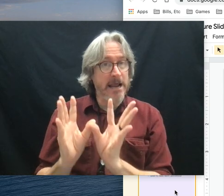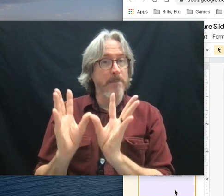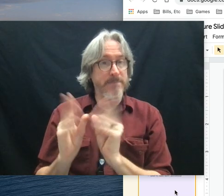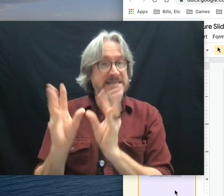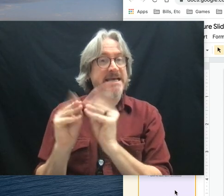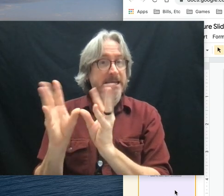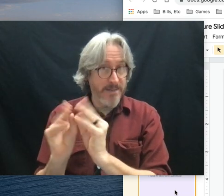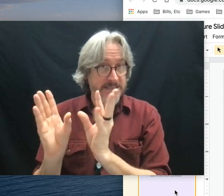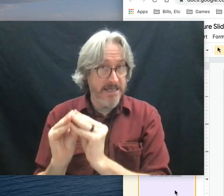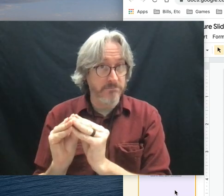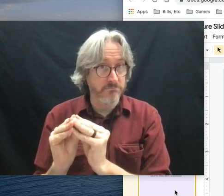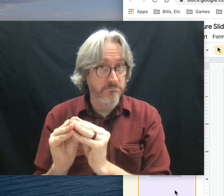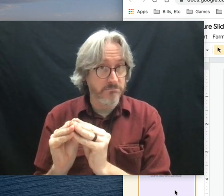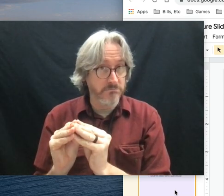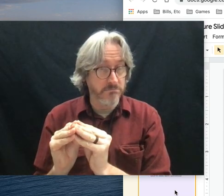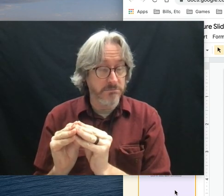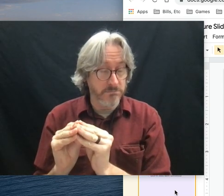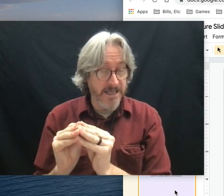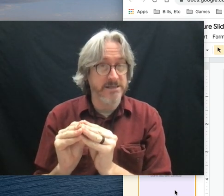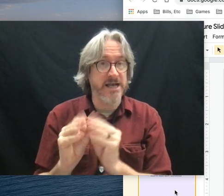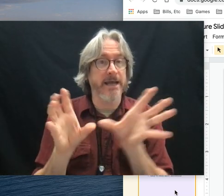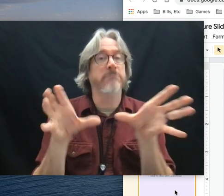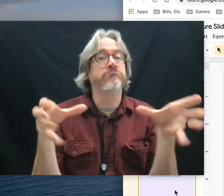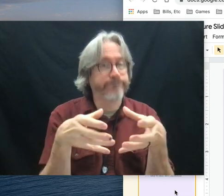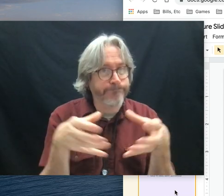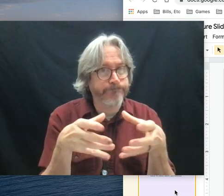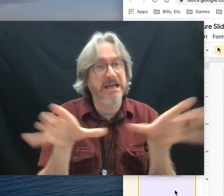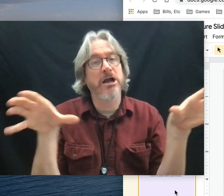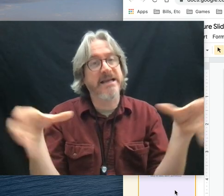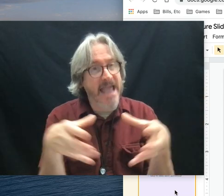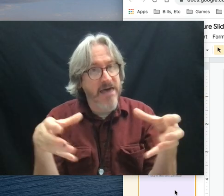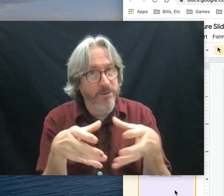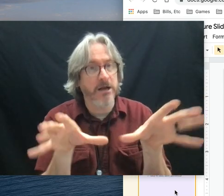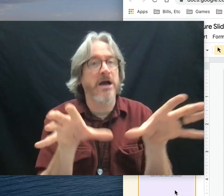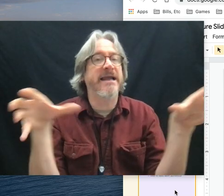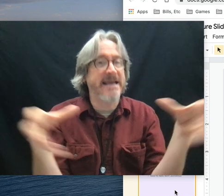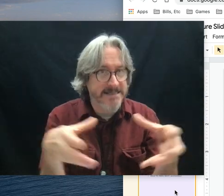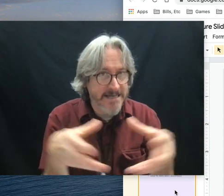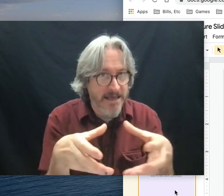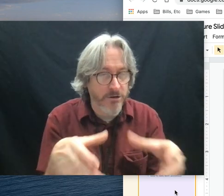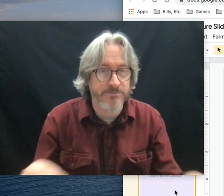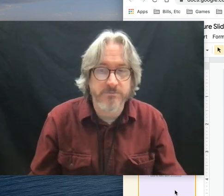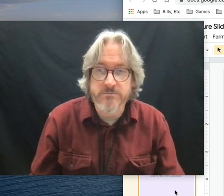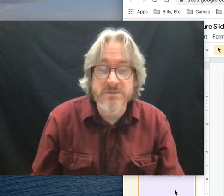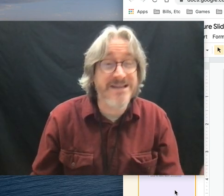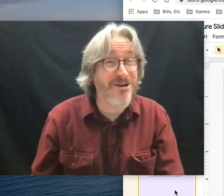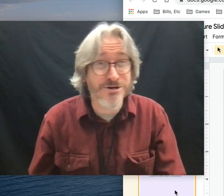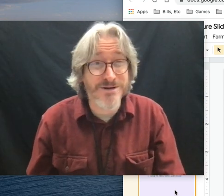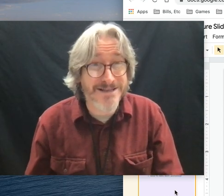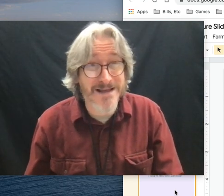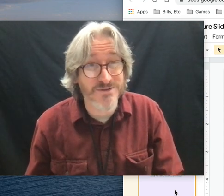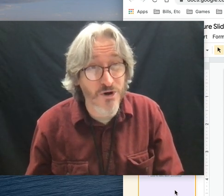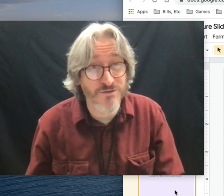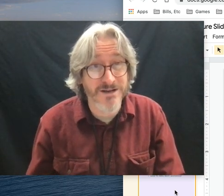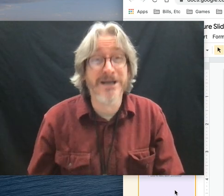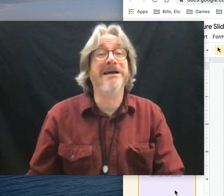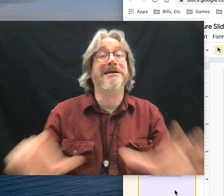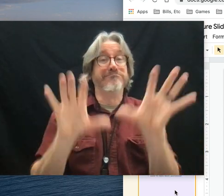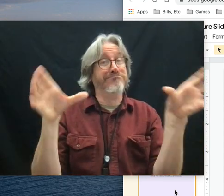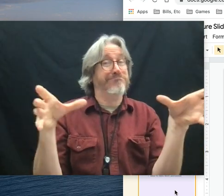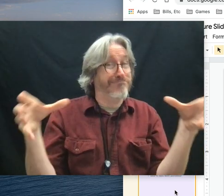not a meeting. It's a gathering, a get together. It's hard during times of